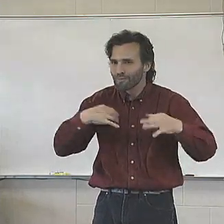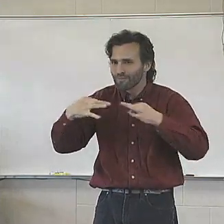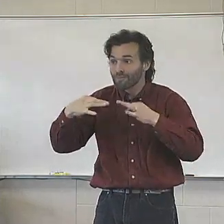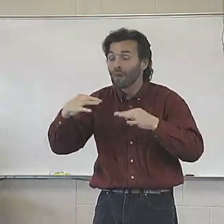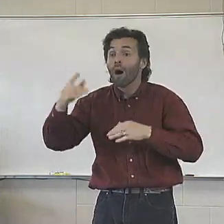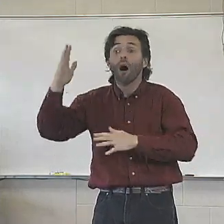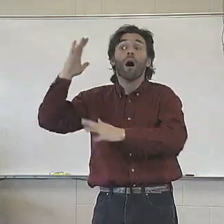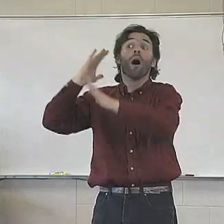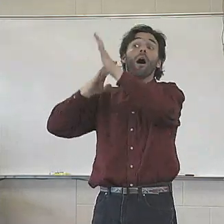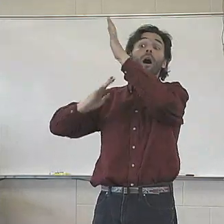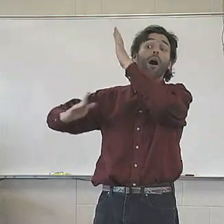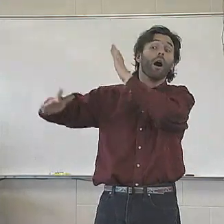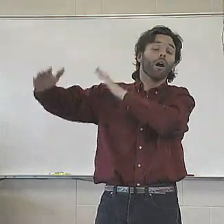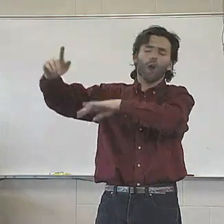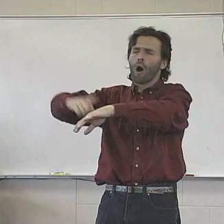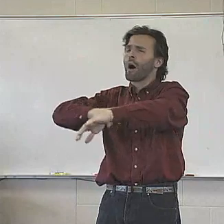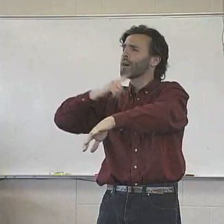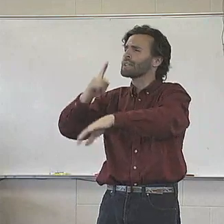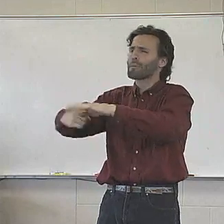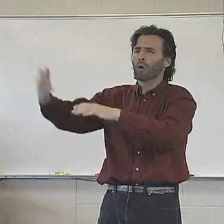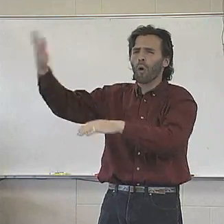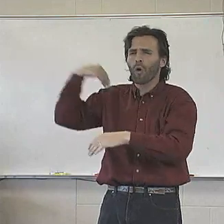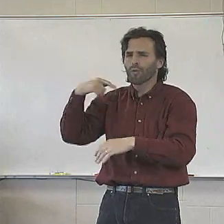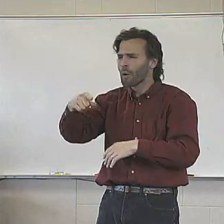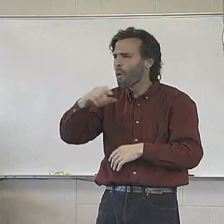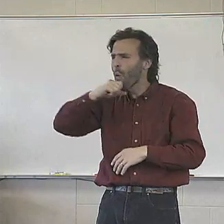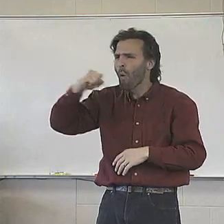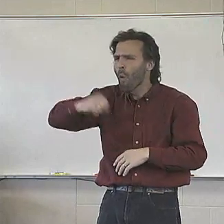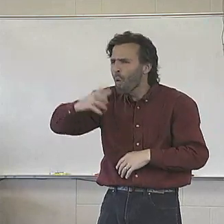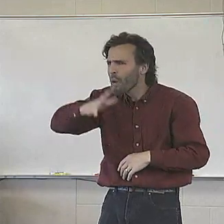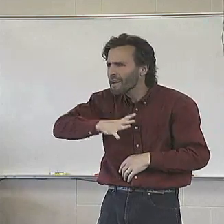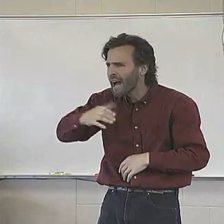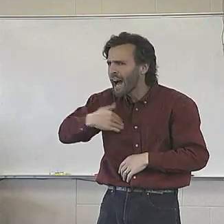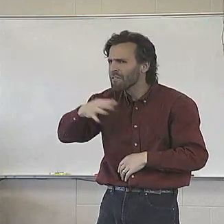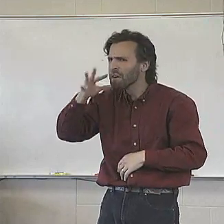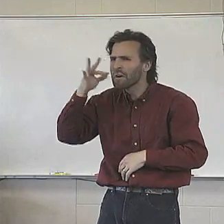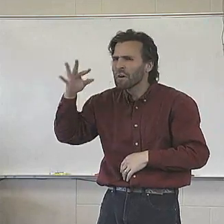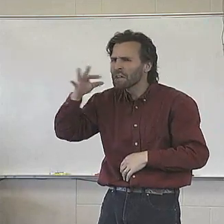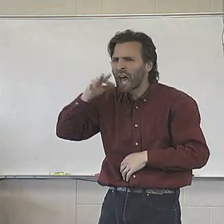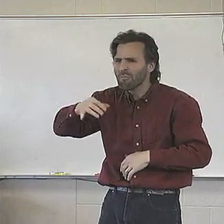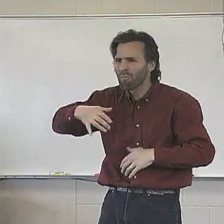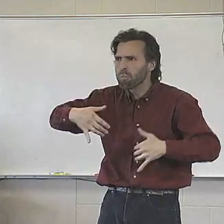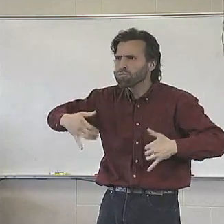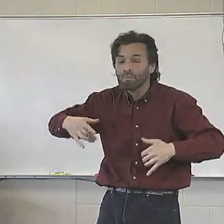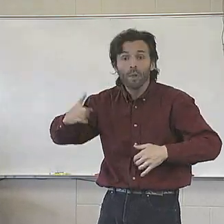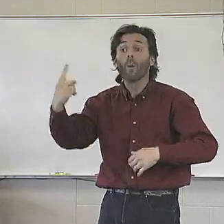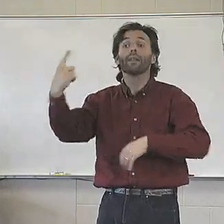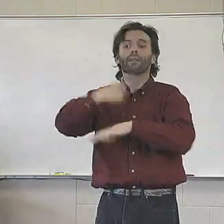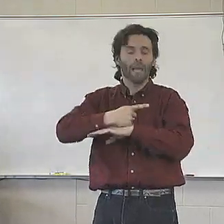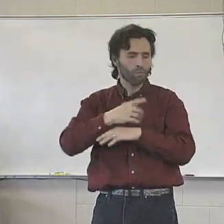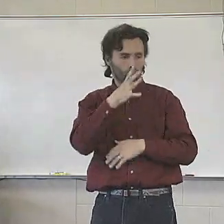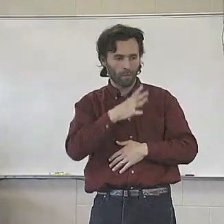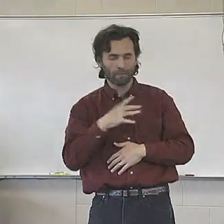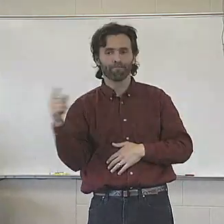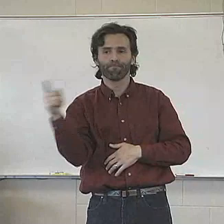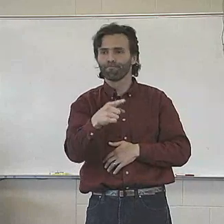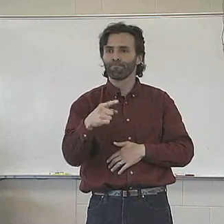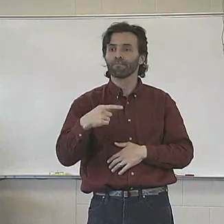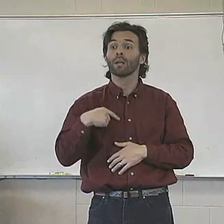time, a long, long time ago, there was an old woman who had a cat. Well, one day she made herself a nice big pot of